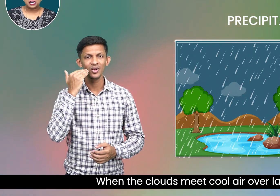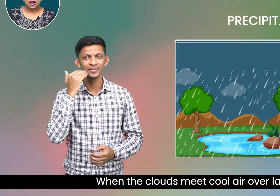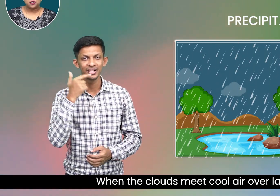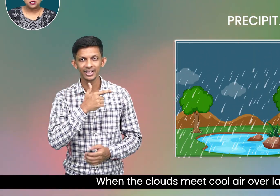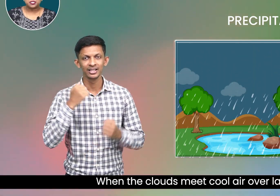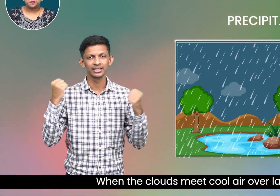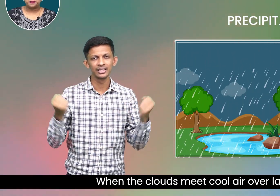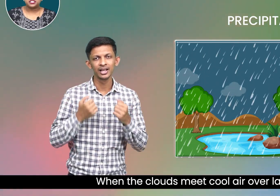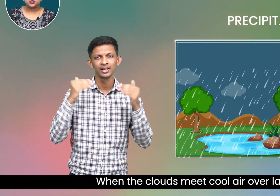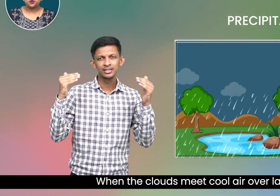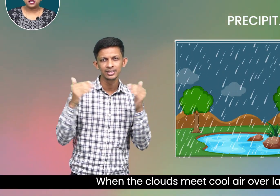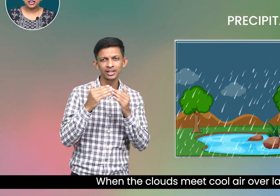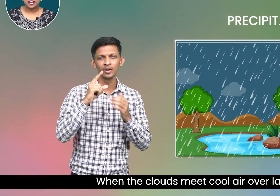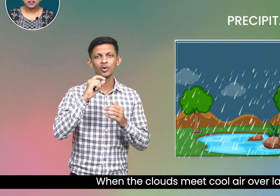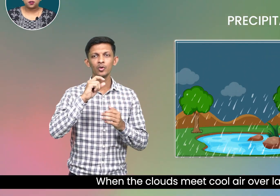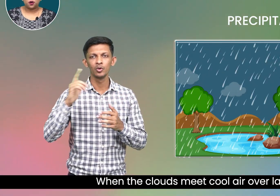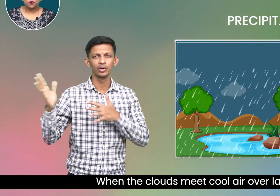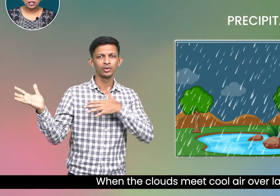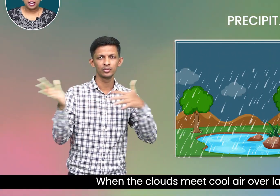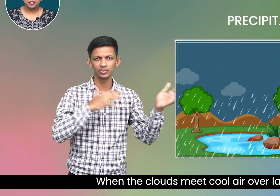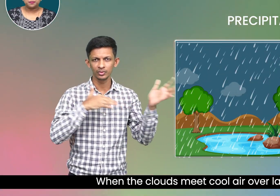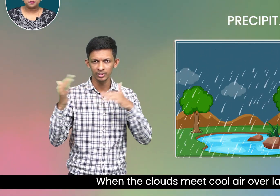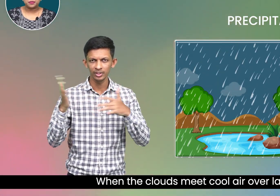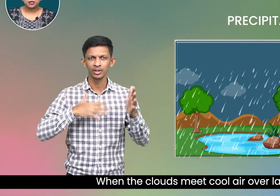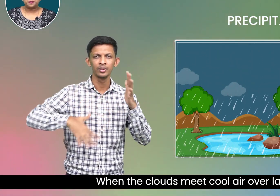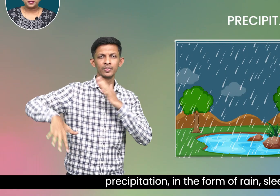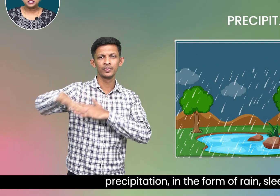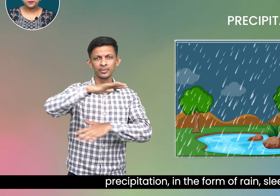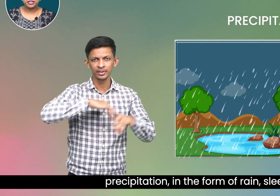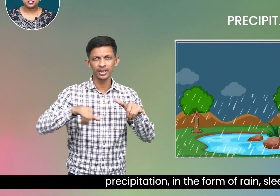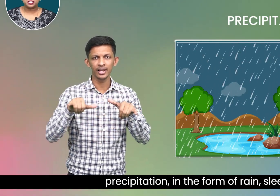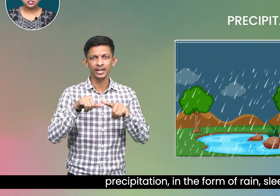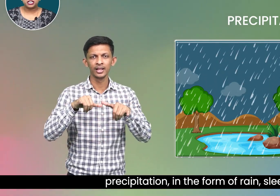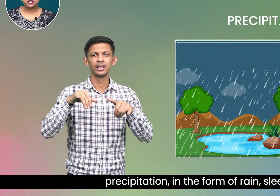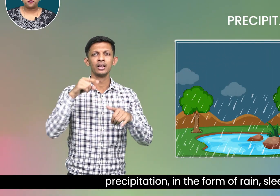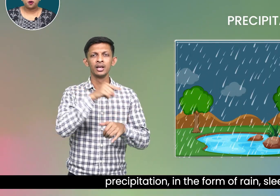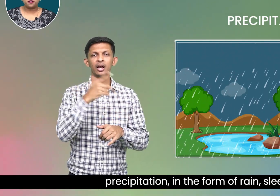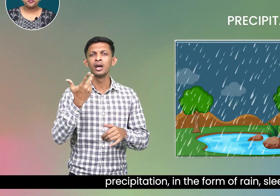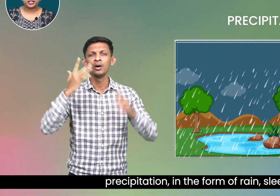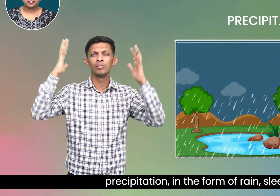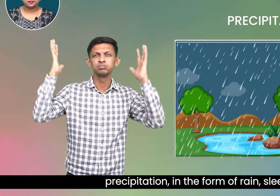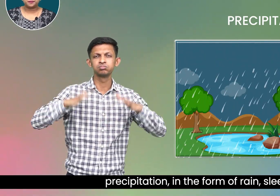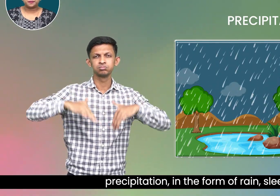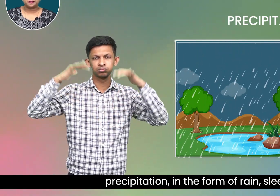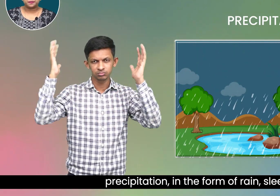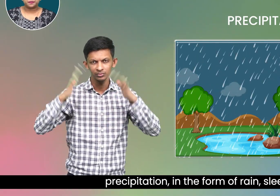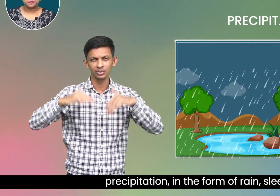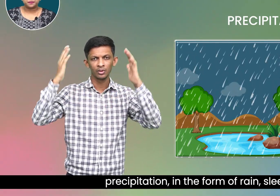When the clouds meet cool air over land, precipitation in the form of rain,